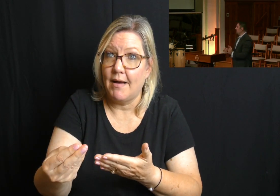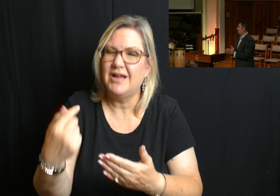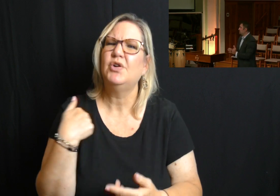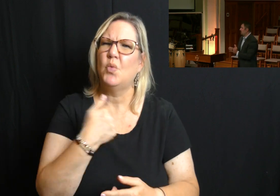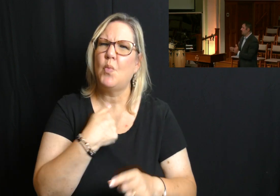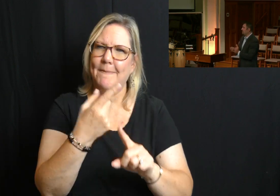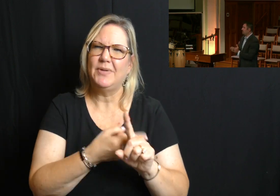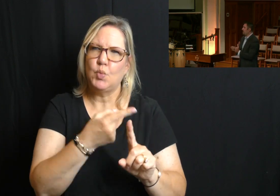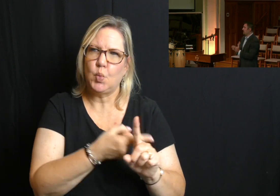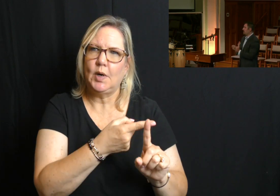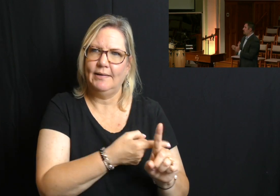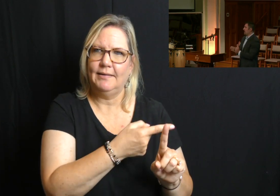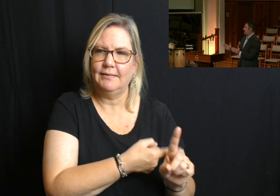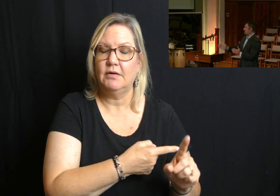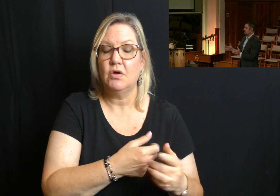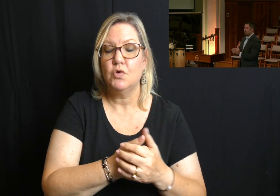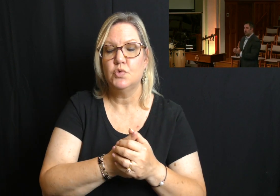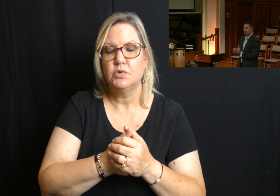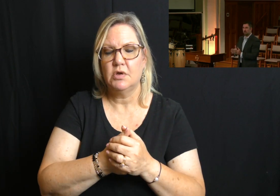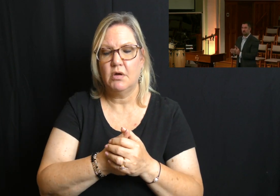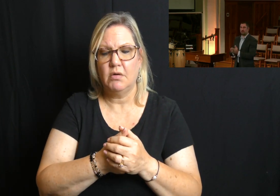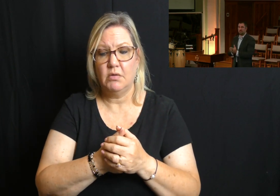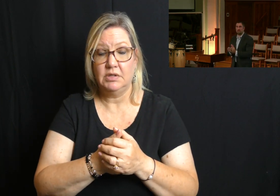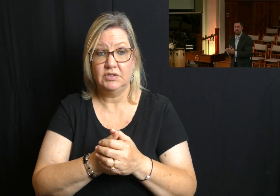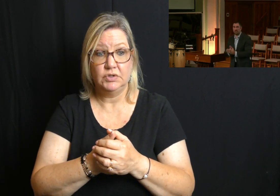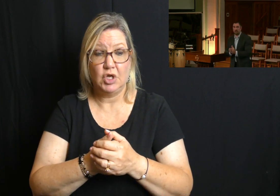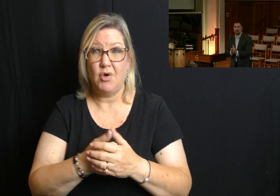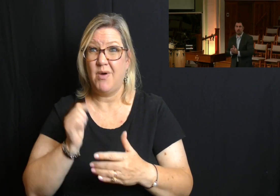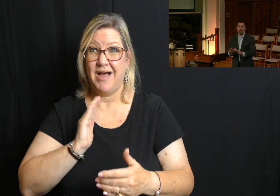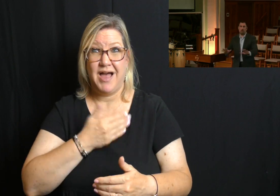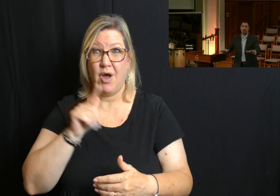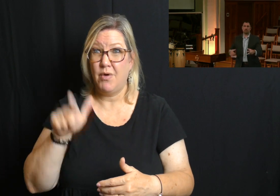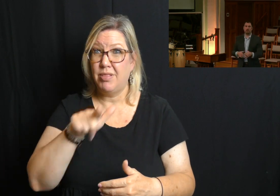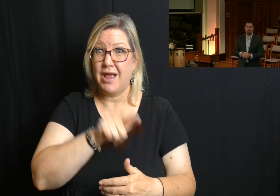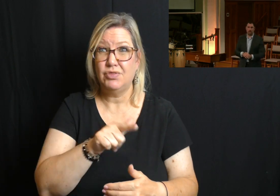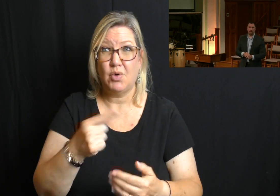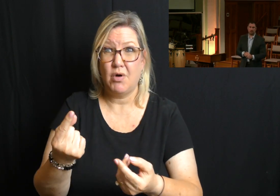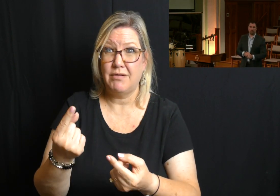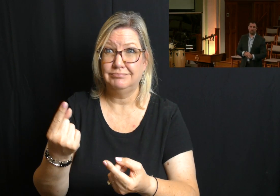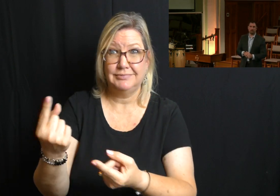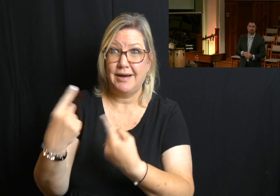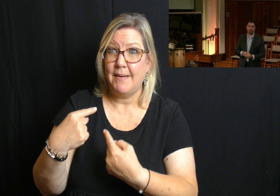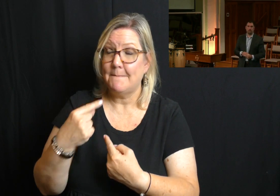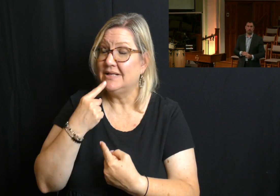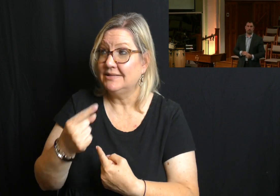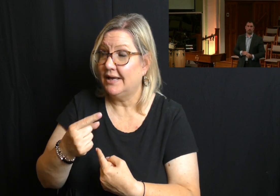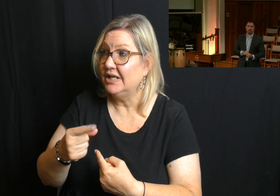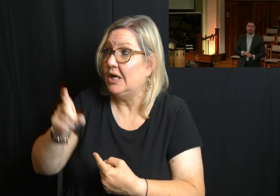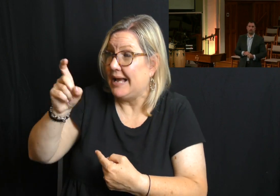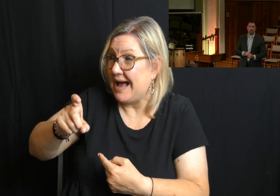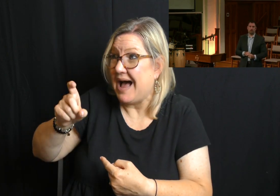this week I was very afraid. Our landlord came to us and she said, you know what, I want to sell the house.